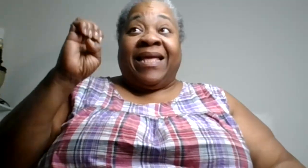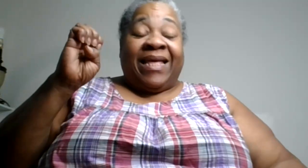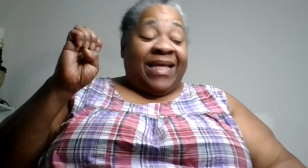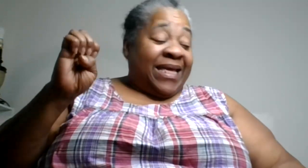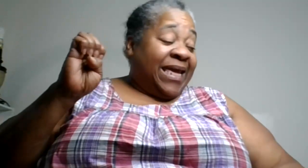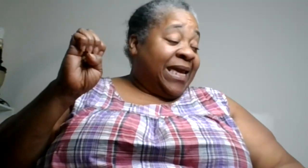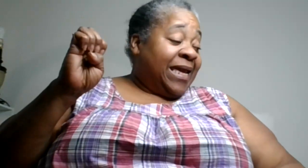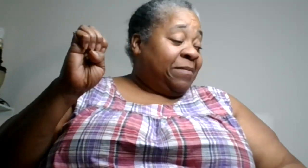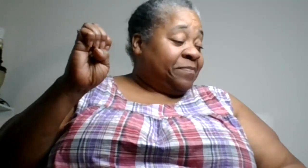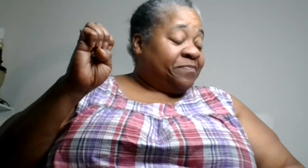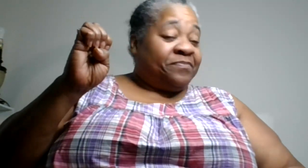E.